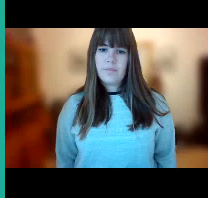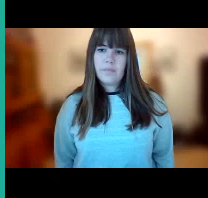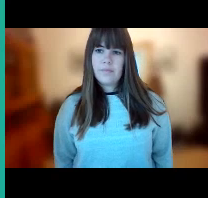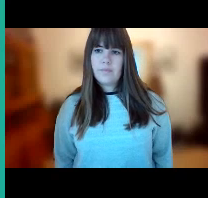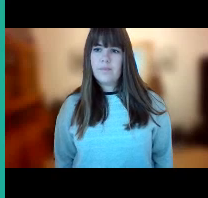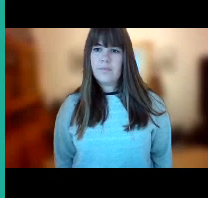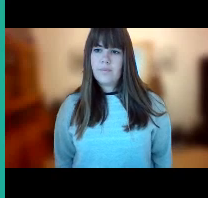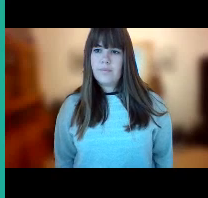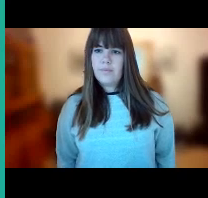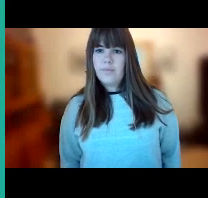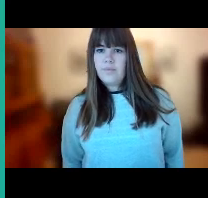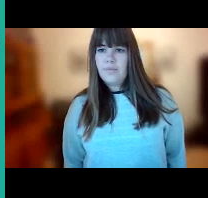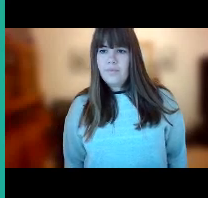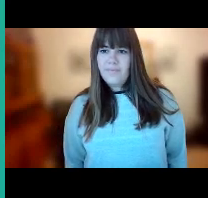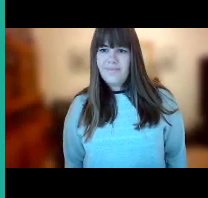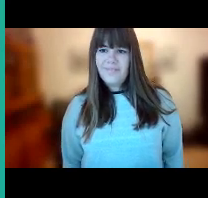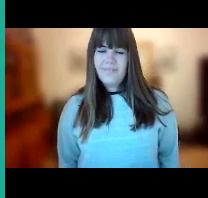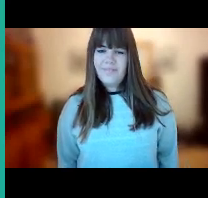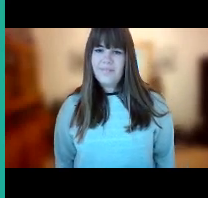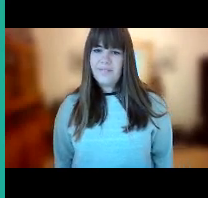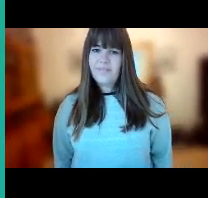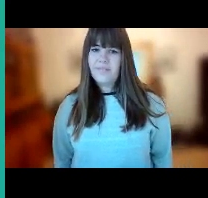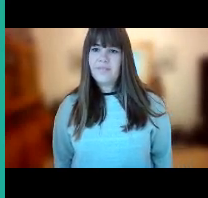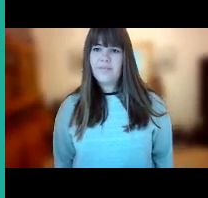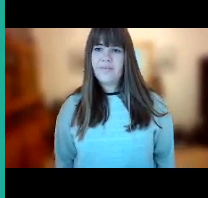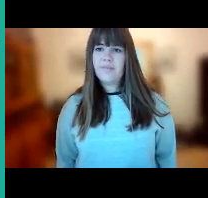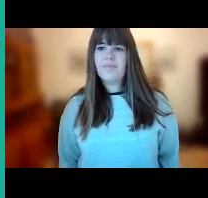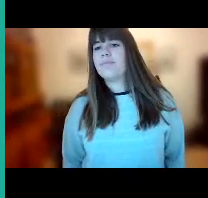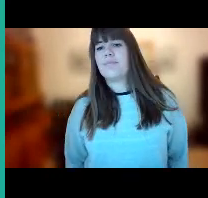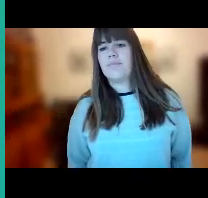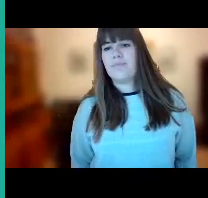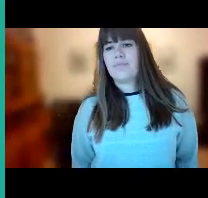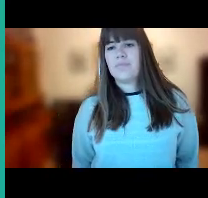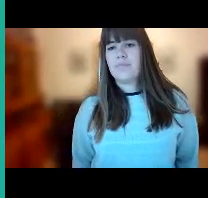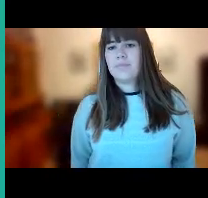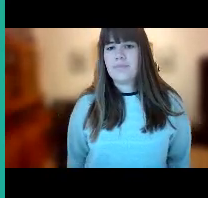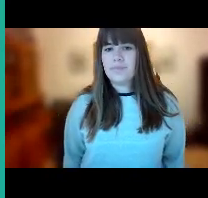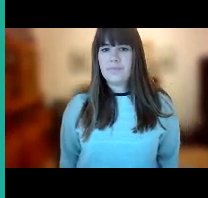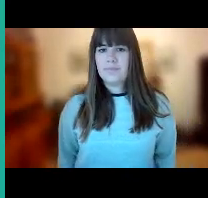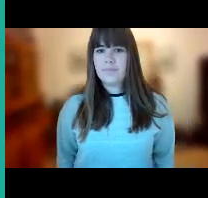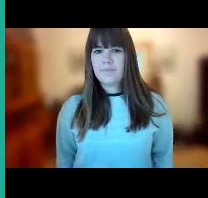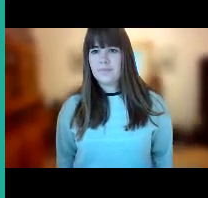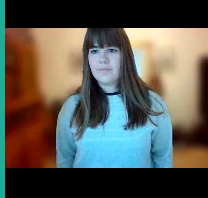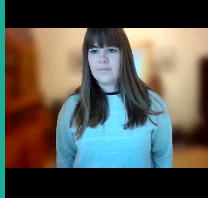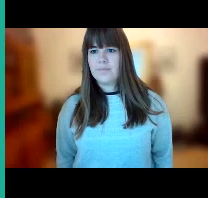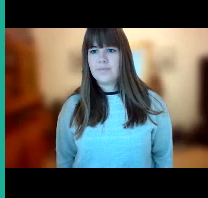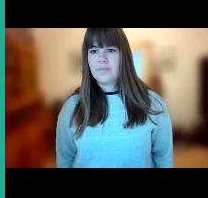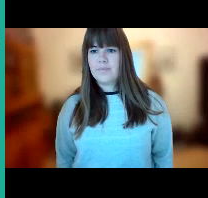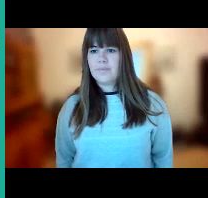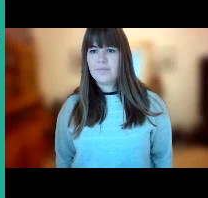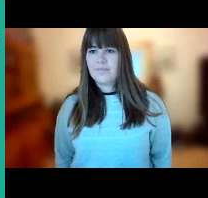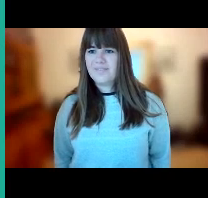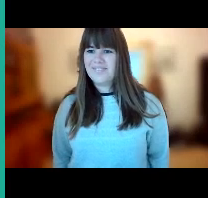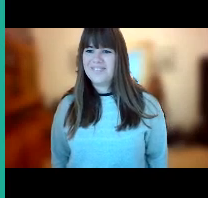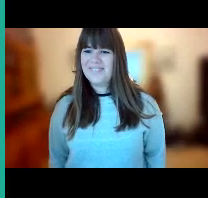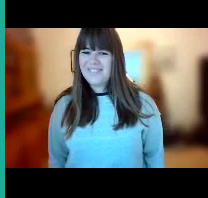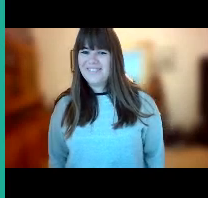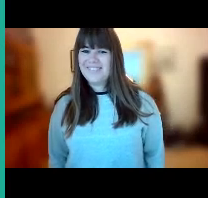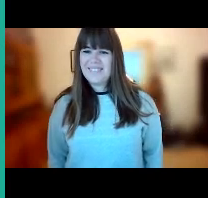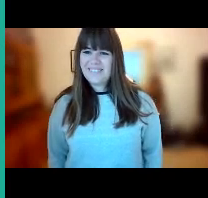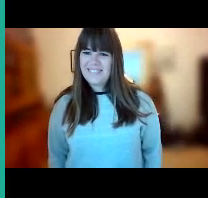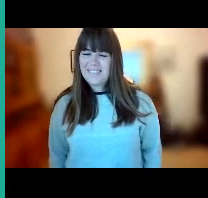communication and power sharing across all levels. So I'm looking forward to this one. I'll pass over to you now, Georgia. Best